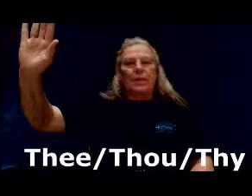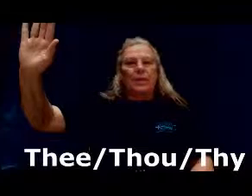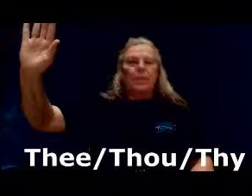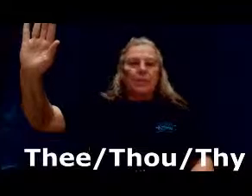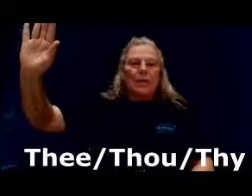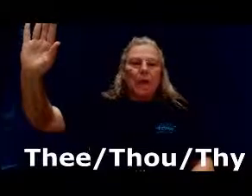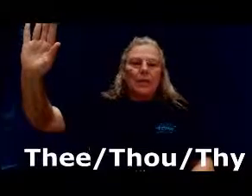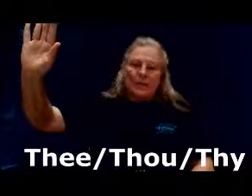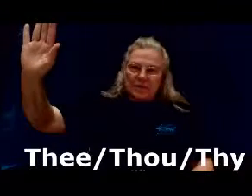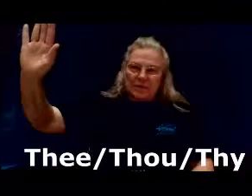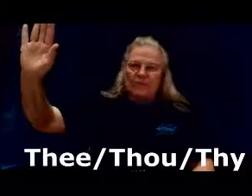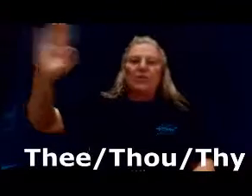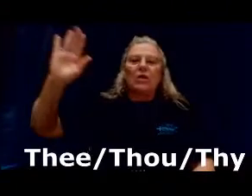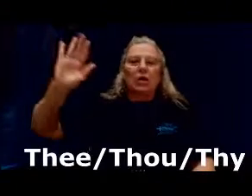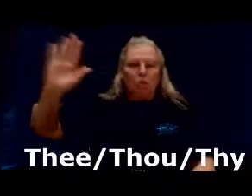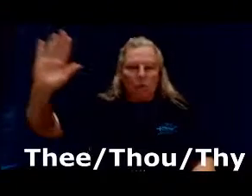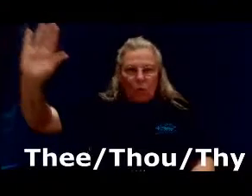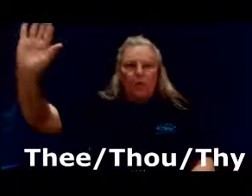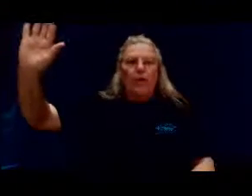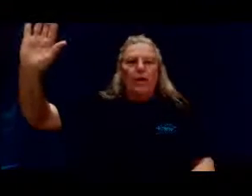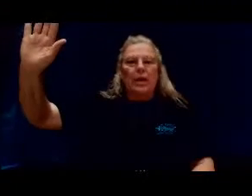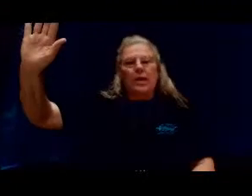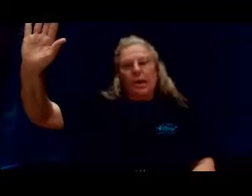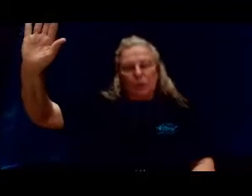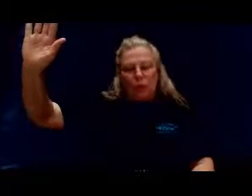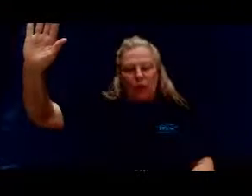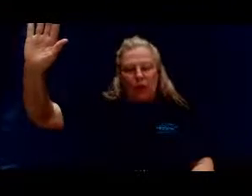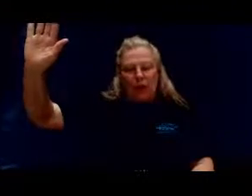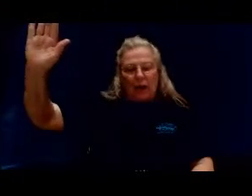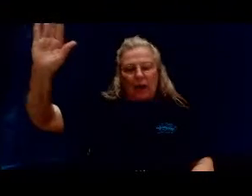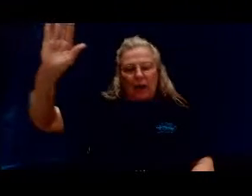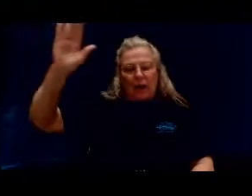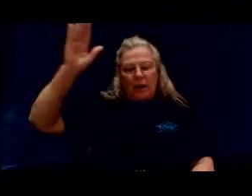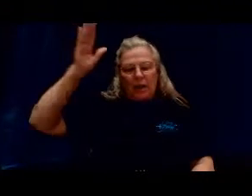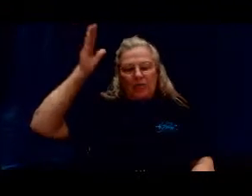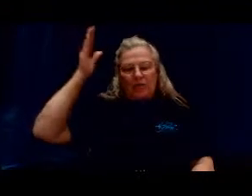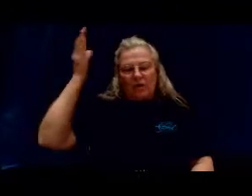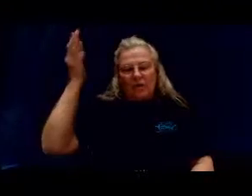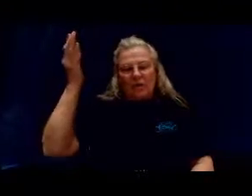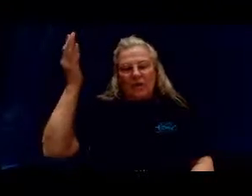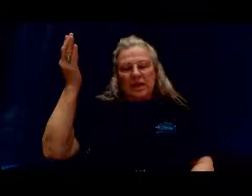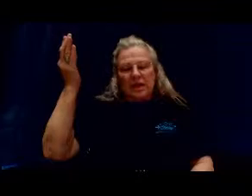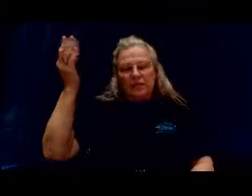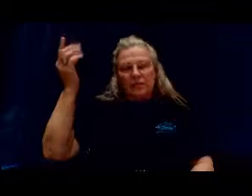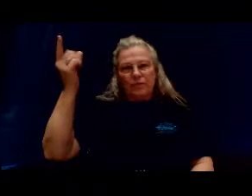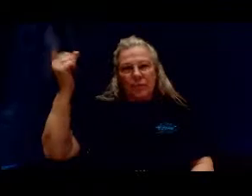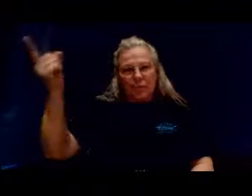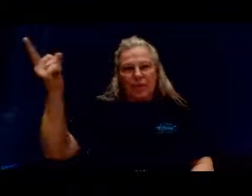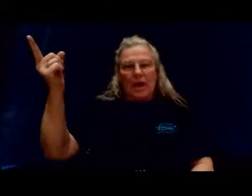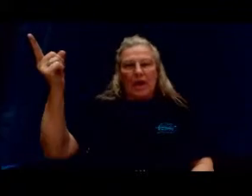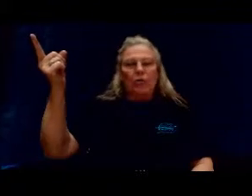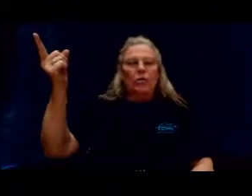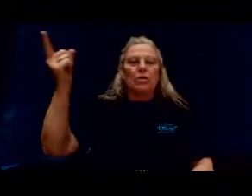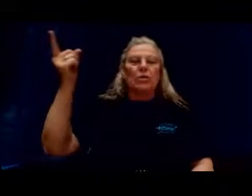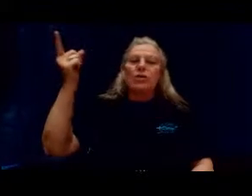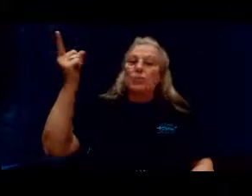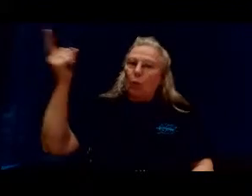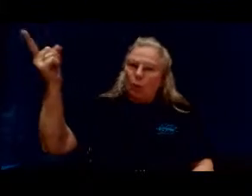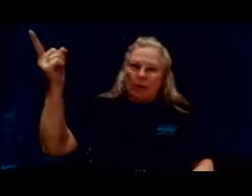being possessive, you open your hand up toward God. As far as thee or thou, you can just point up